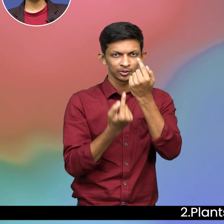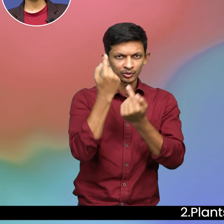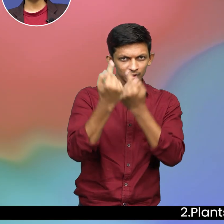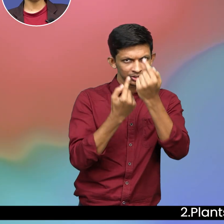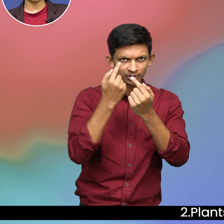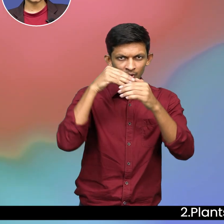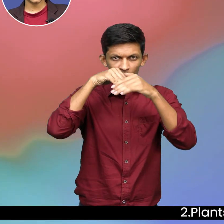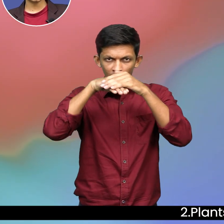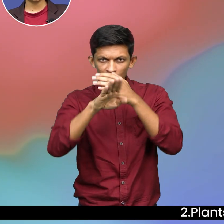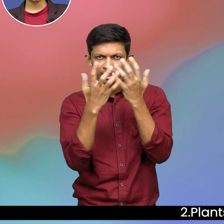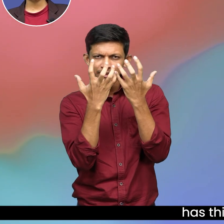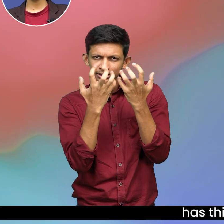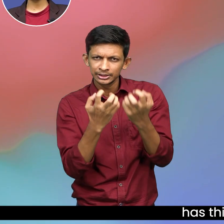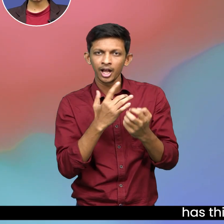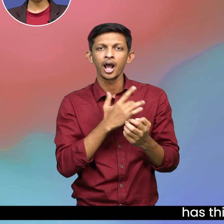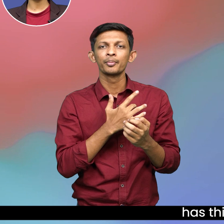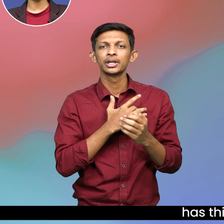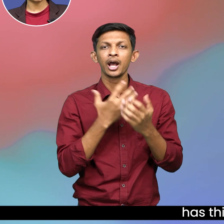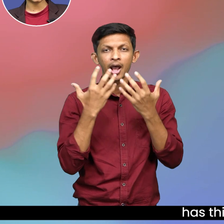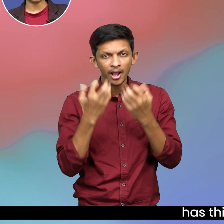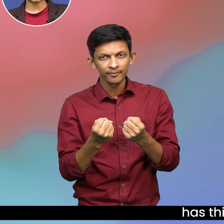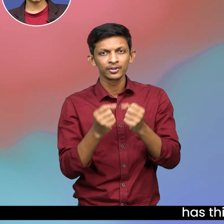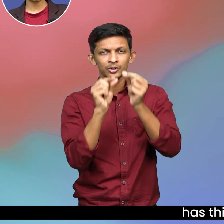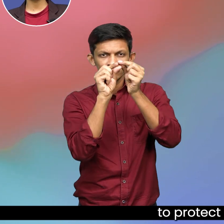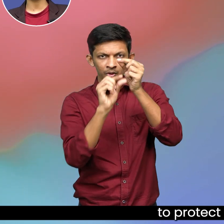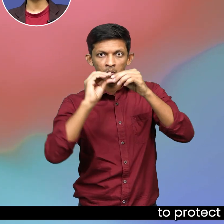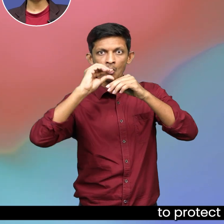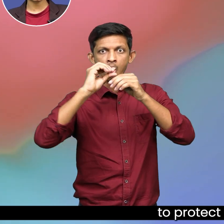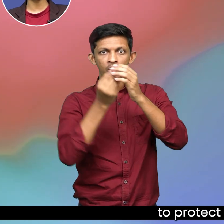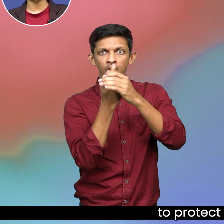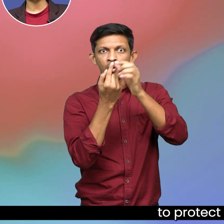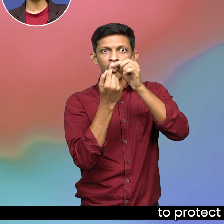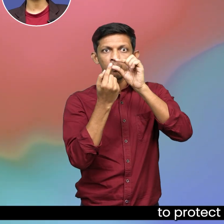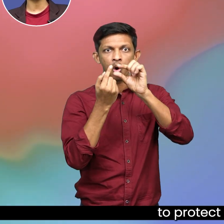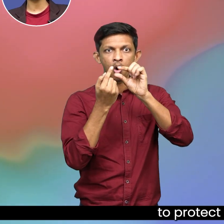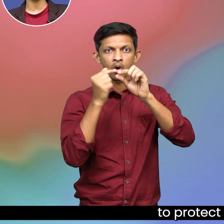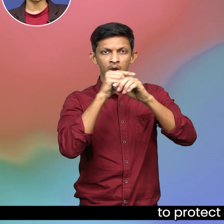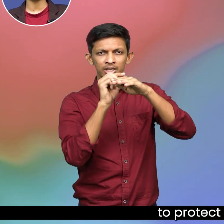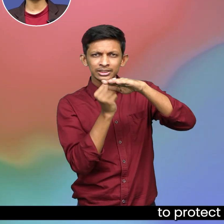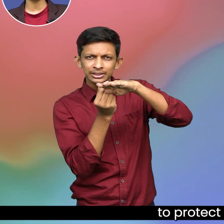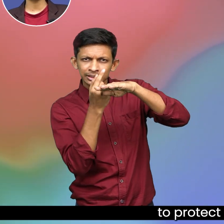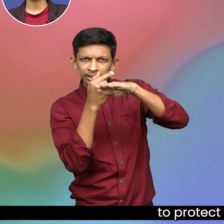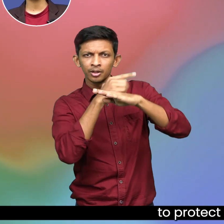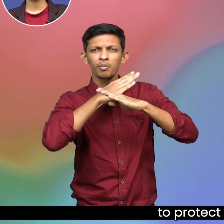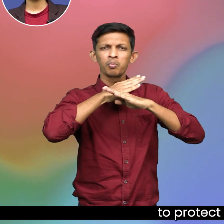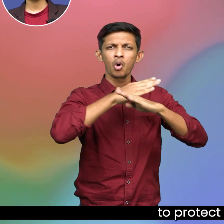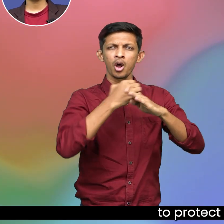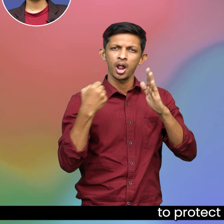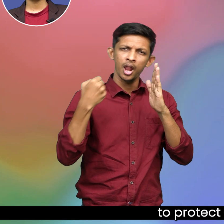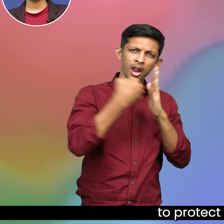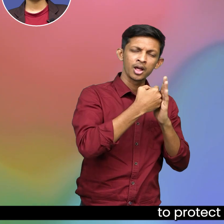Plants in dry habitat has thicker epidermis to protect against water loss.